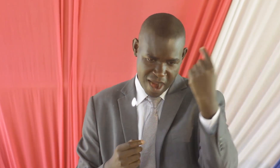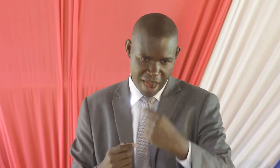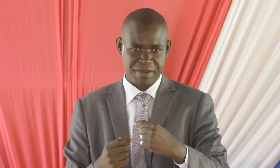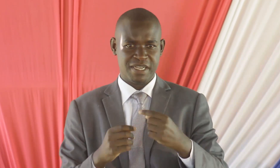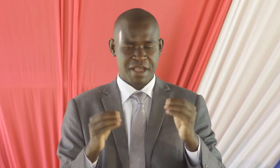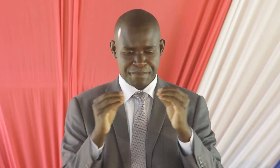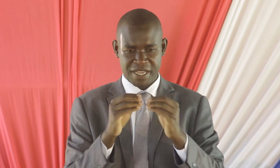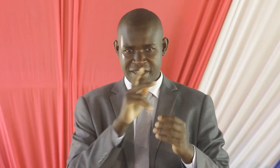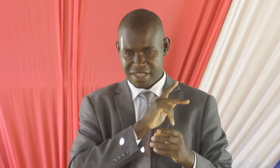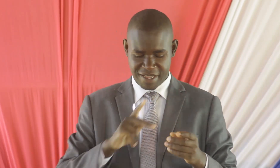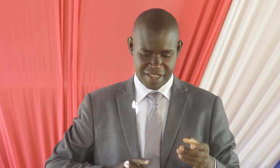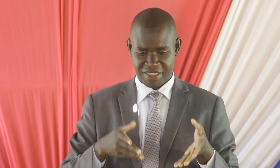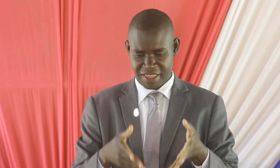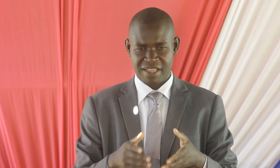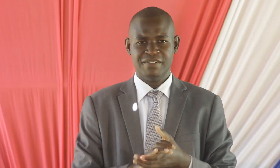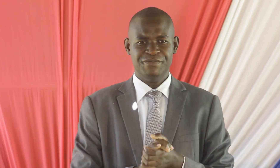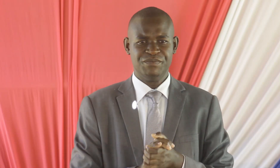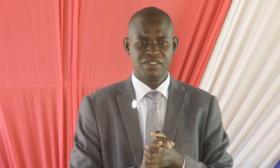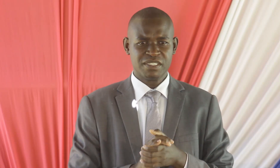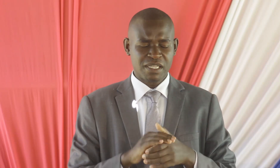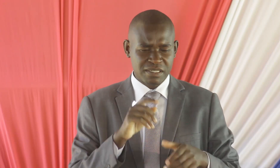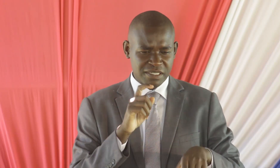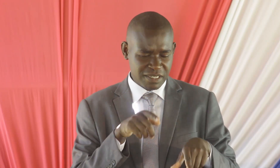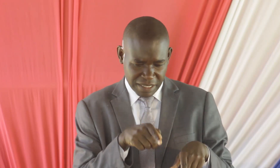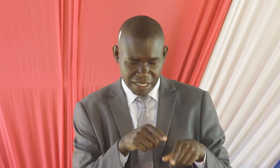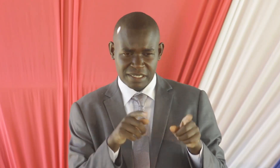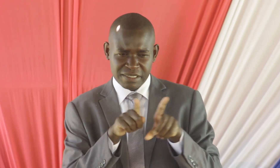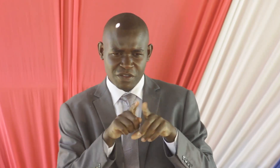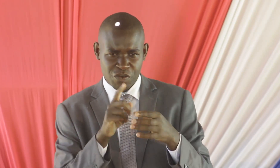few minutes he came back, meeting the king,